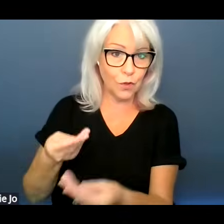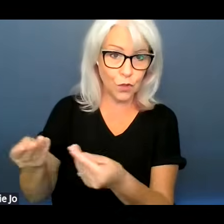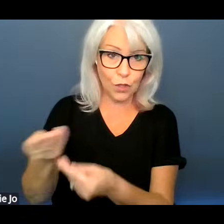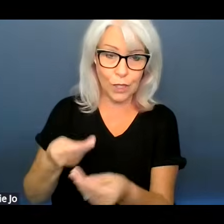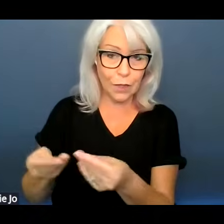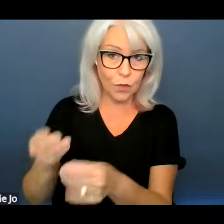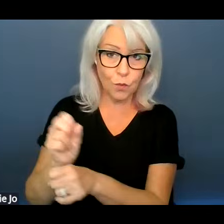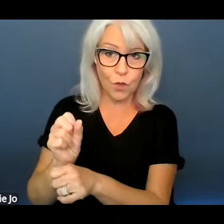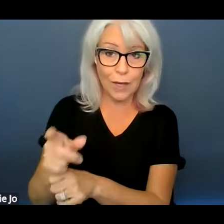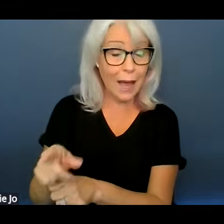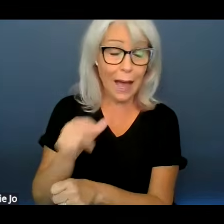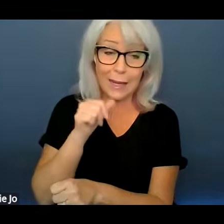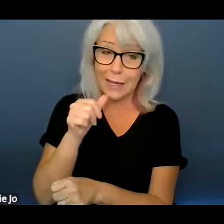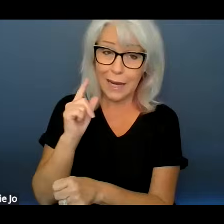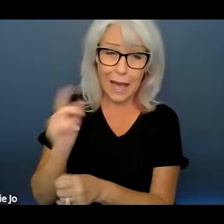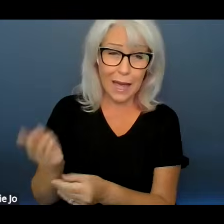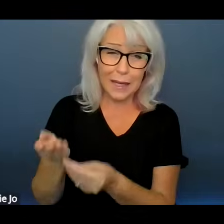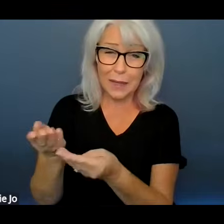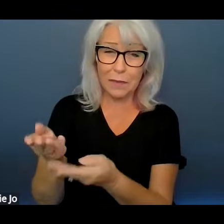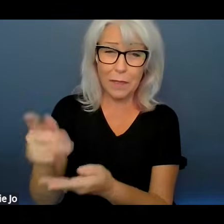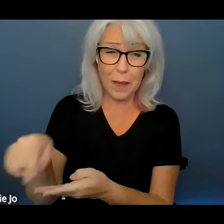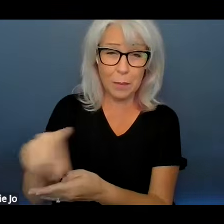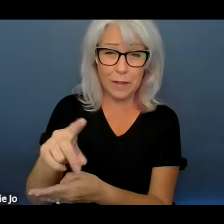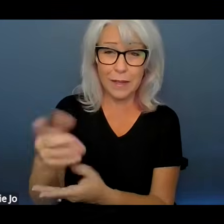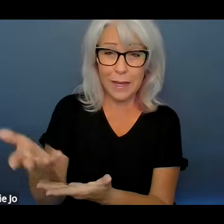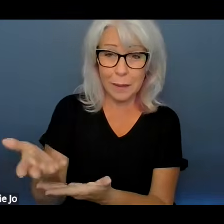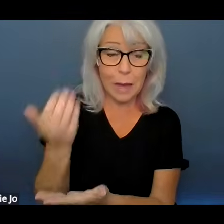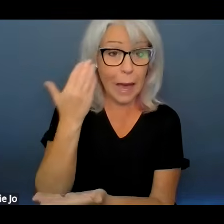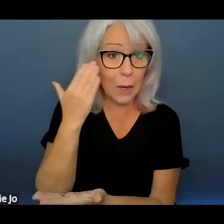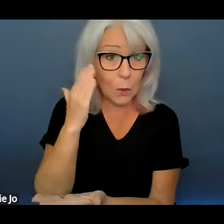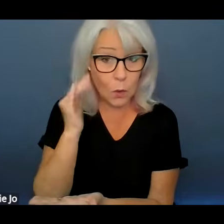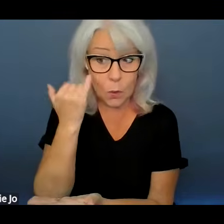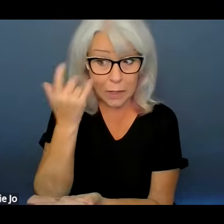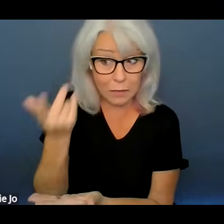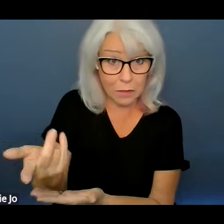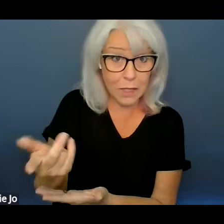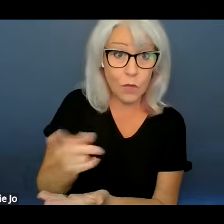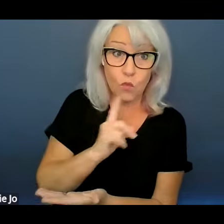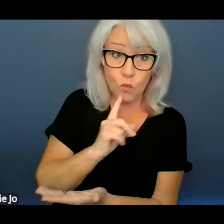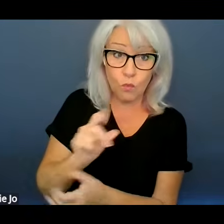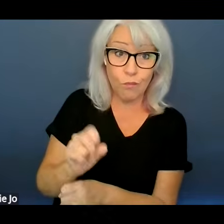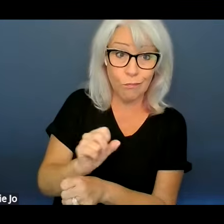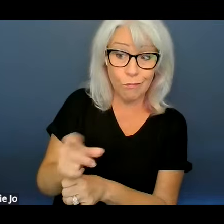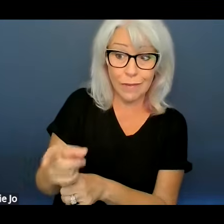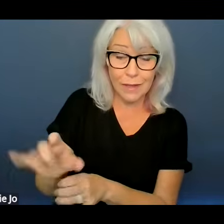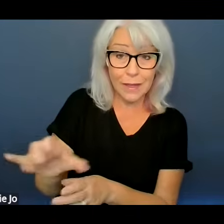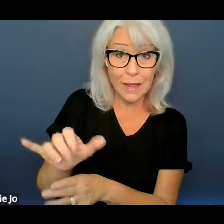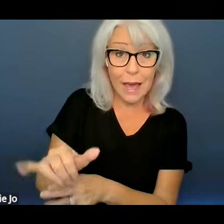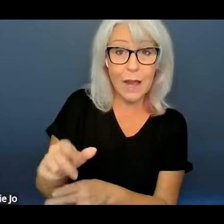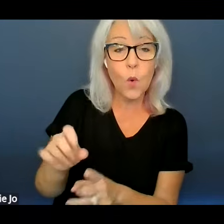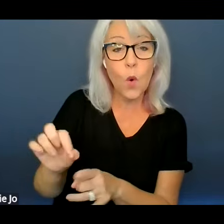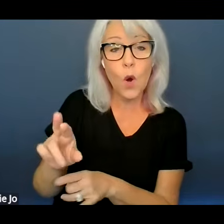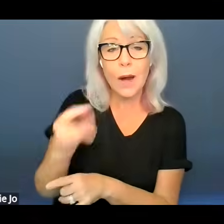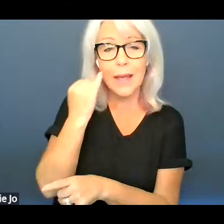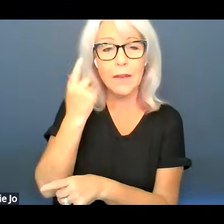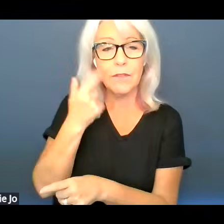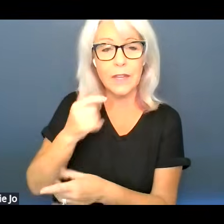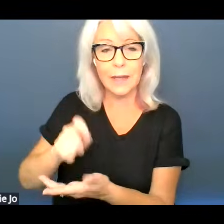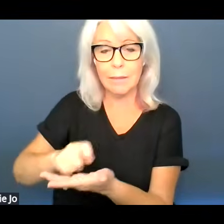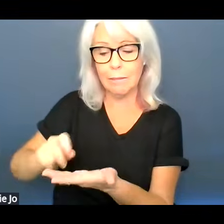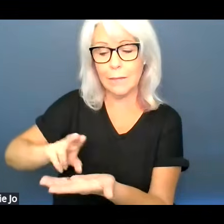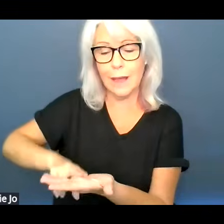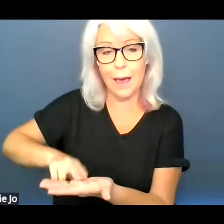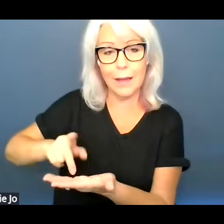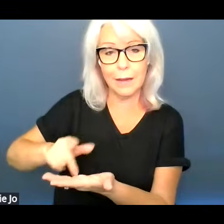else. And I do not know if he did that, and I do not know if he signed the bottom. The other 4 additional